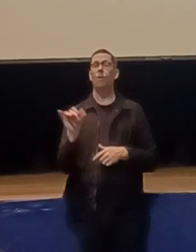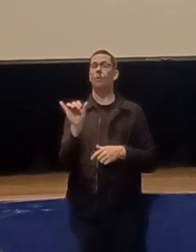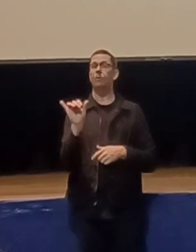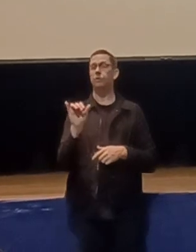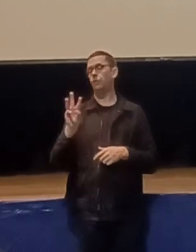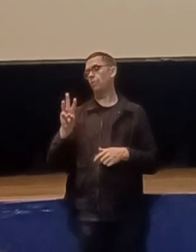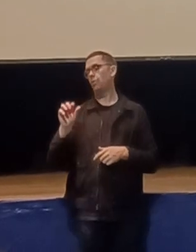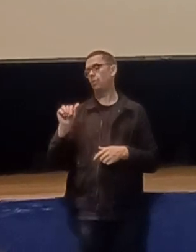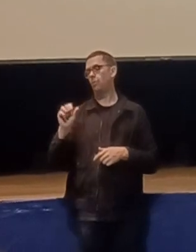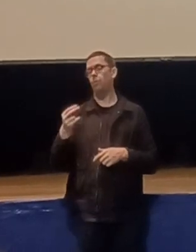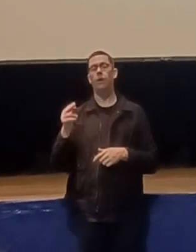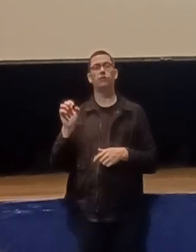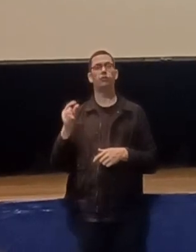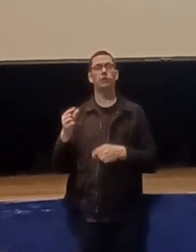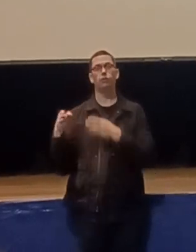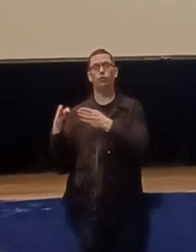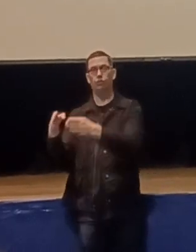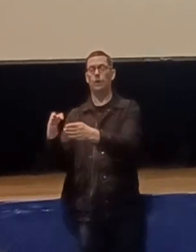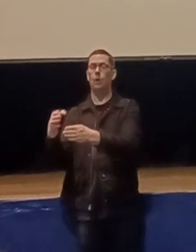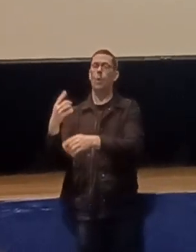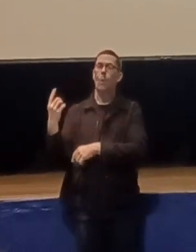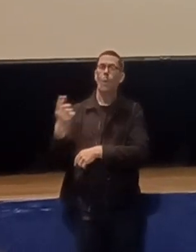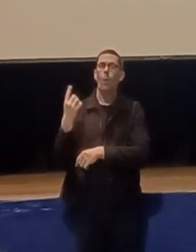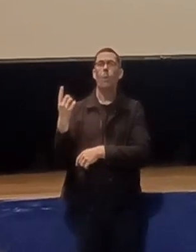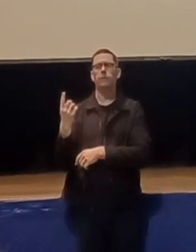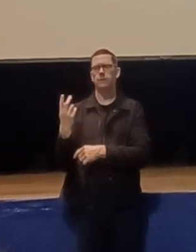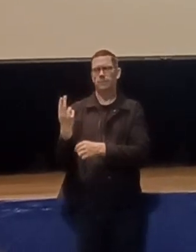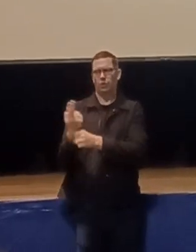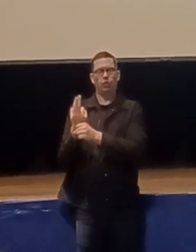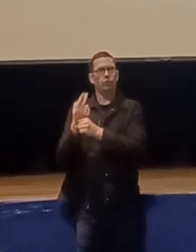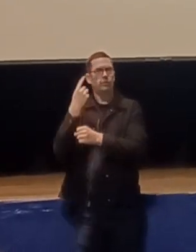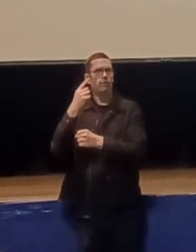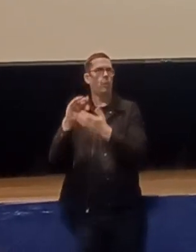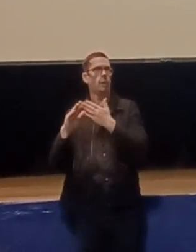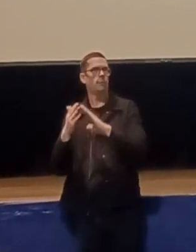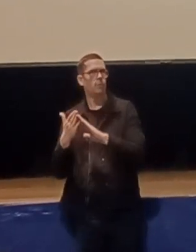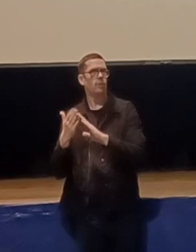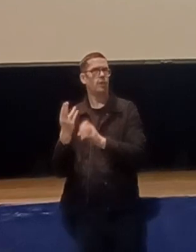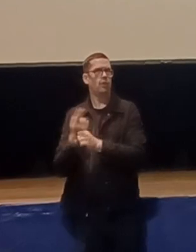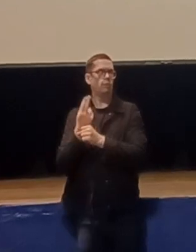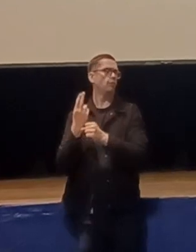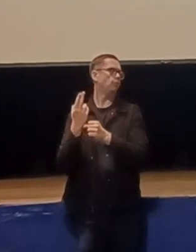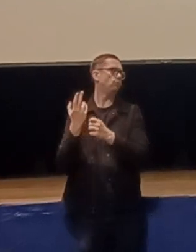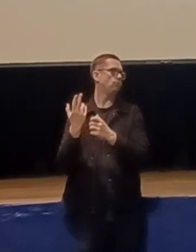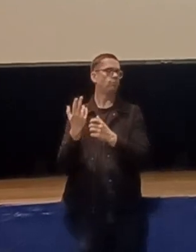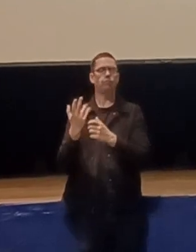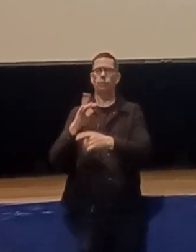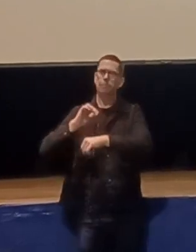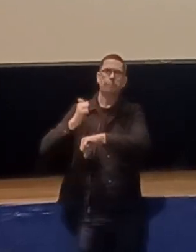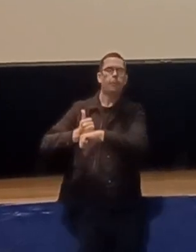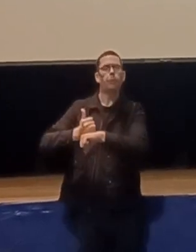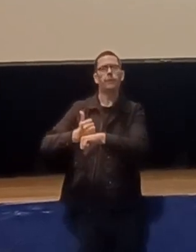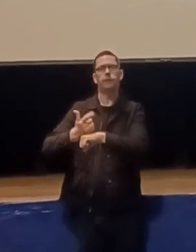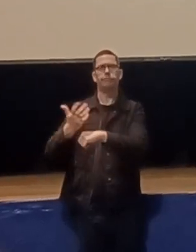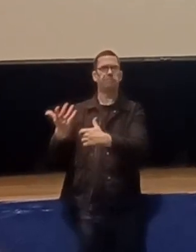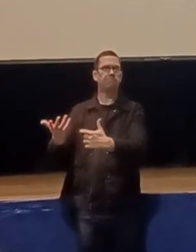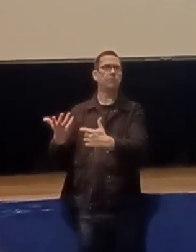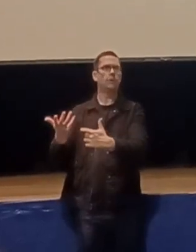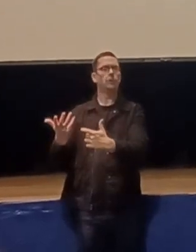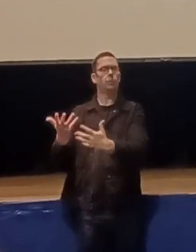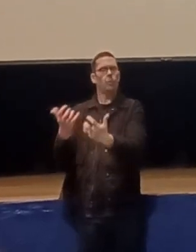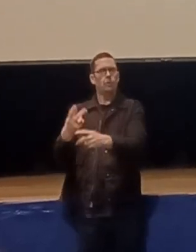Street has always been targeted for community uses in the permanent configuration of the bus facility, and so we